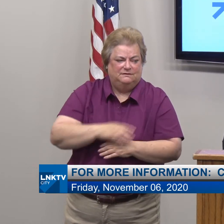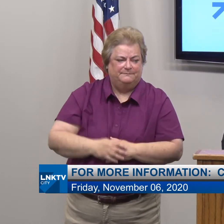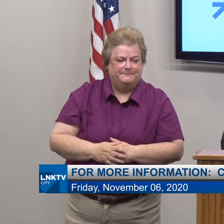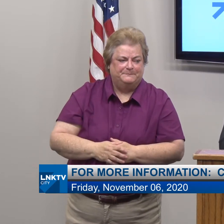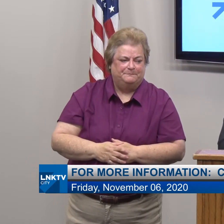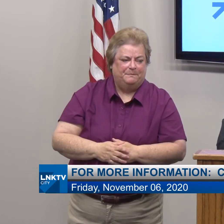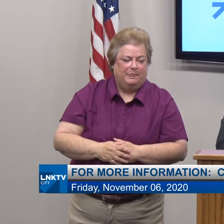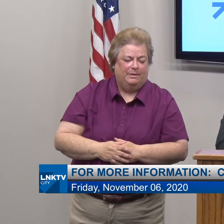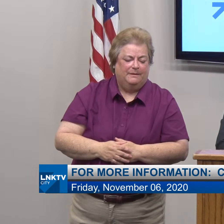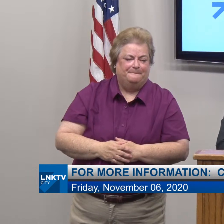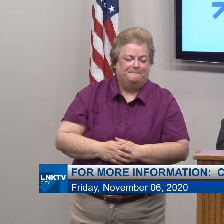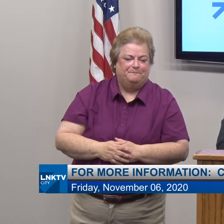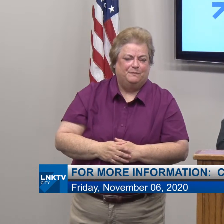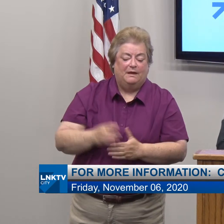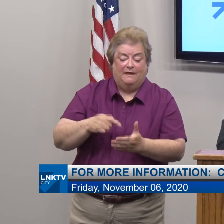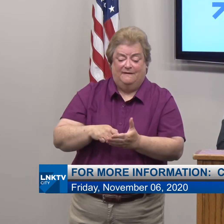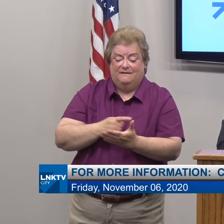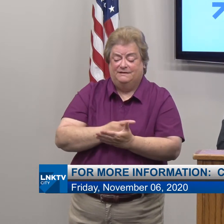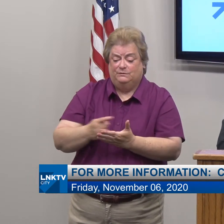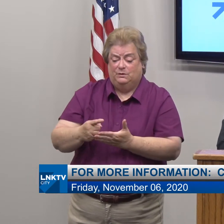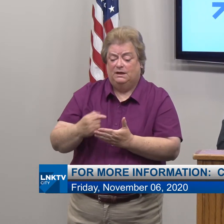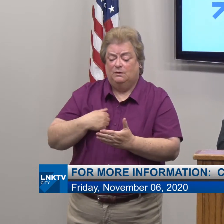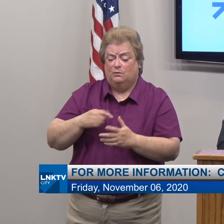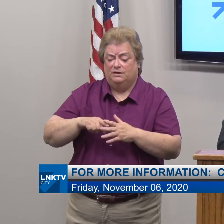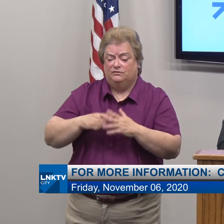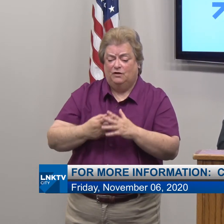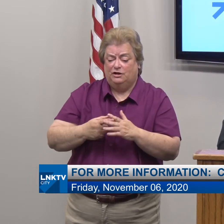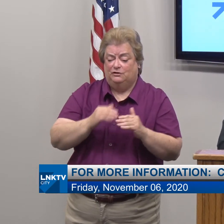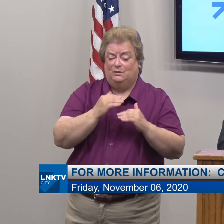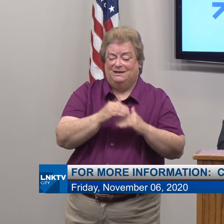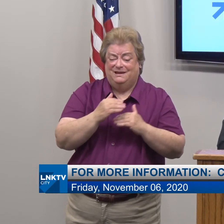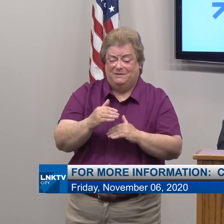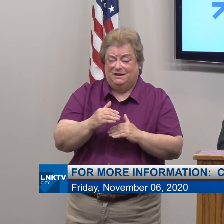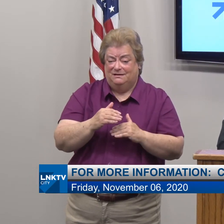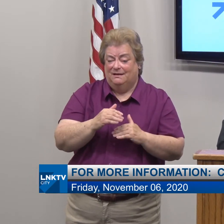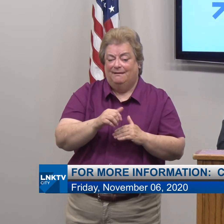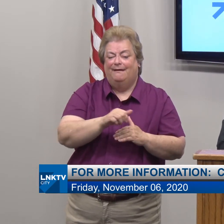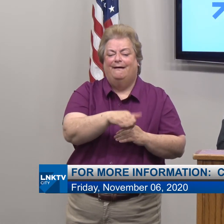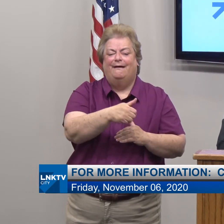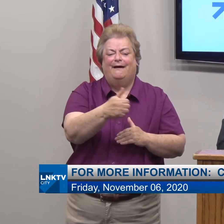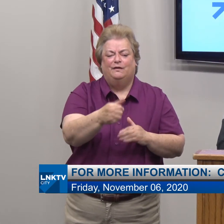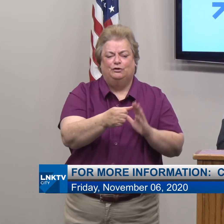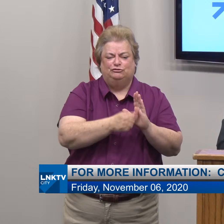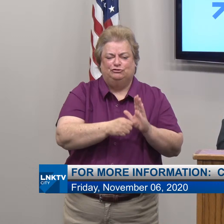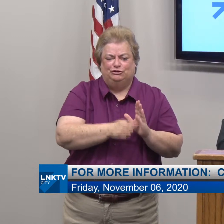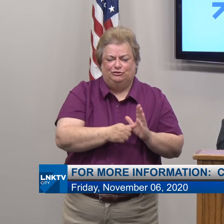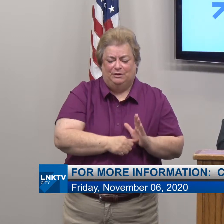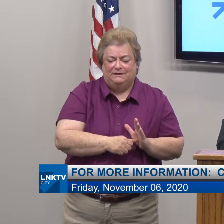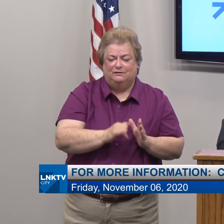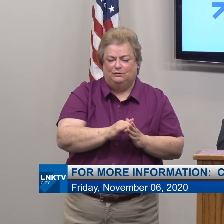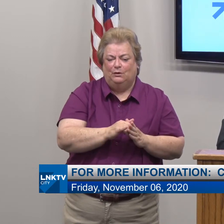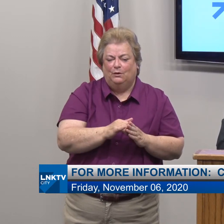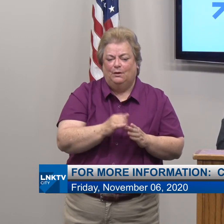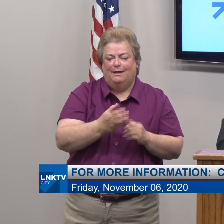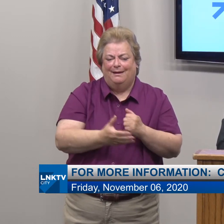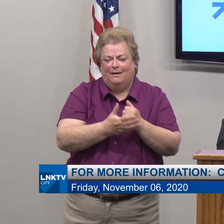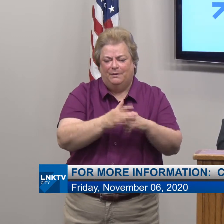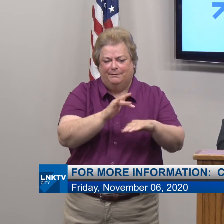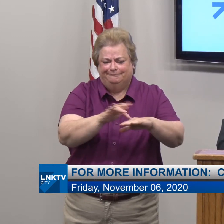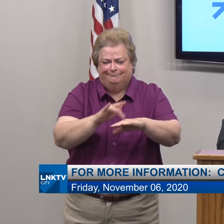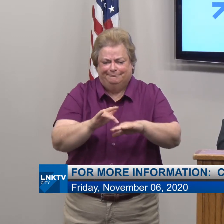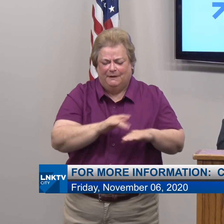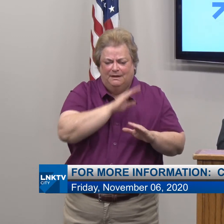This week, we started limiting surgeries to free up beds in our hospitals. These are surgeries that can be